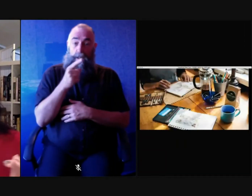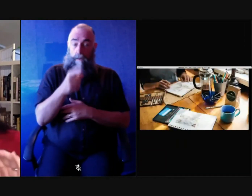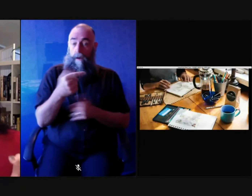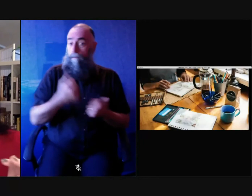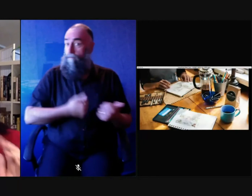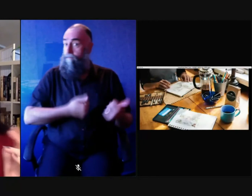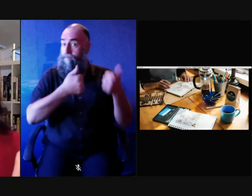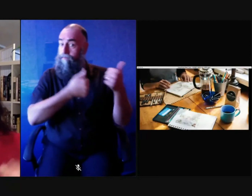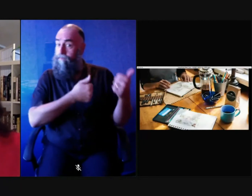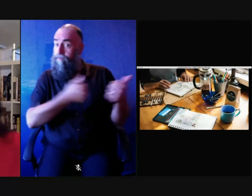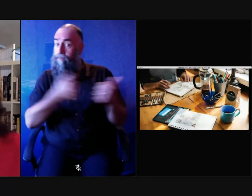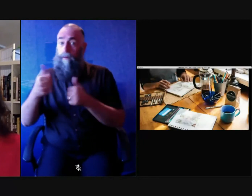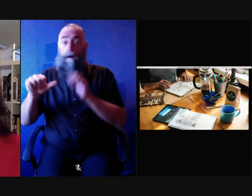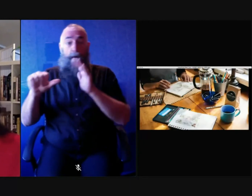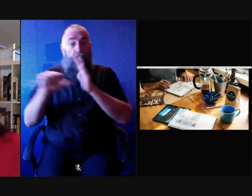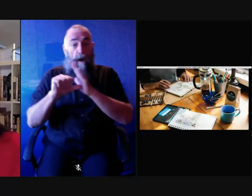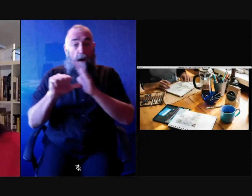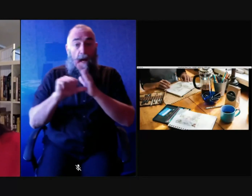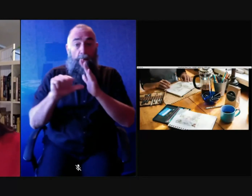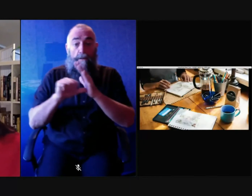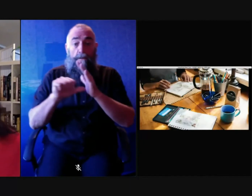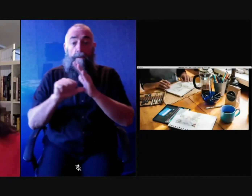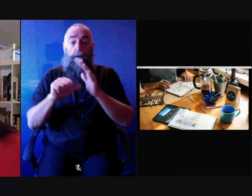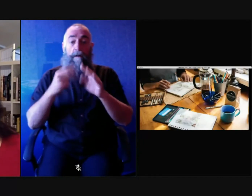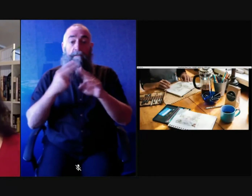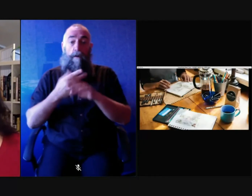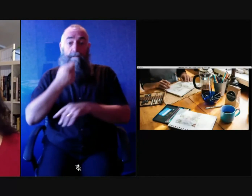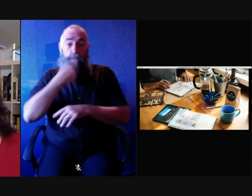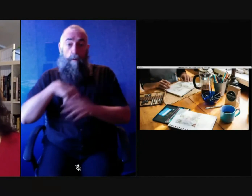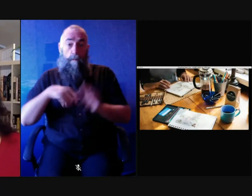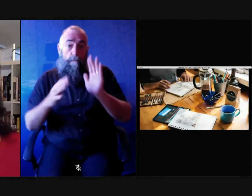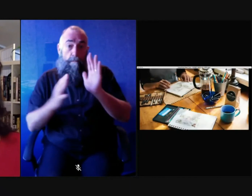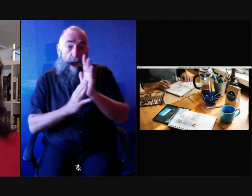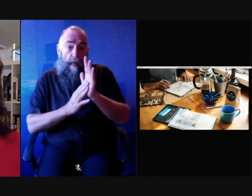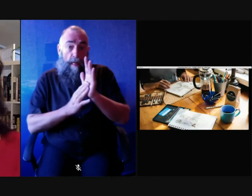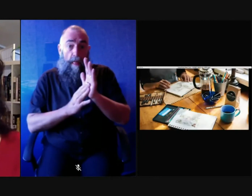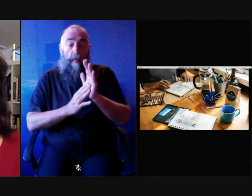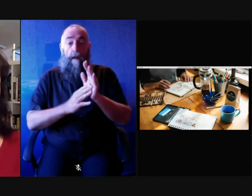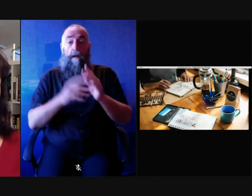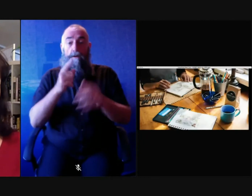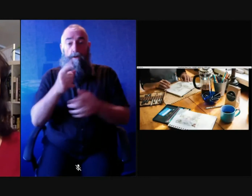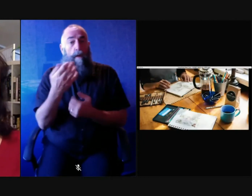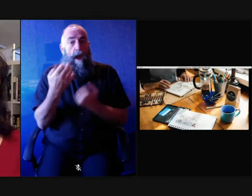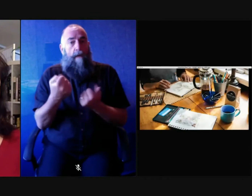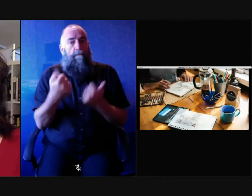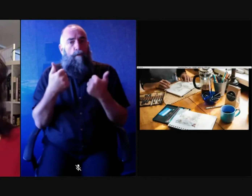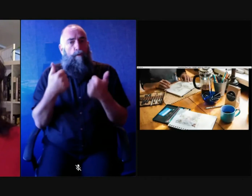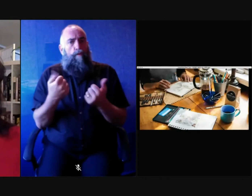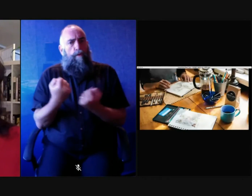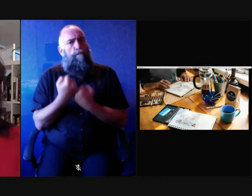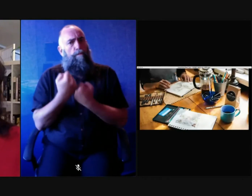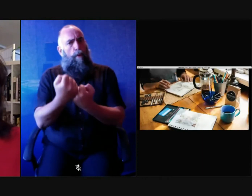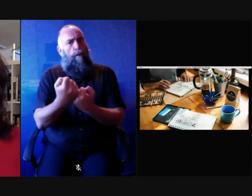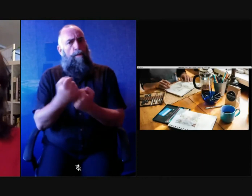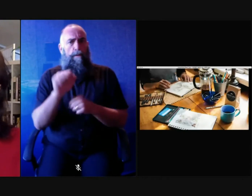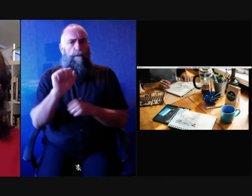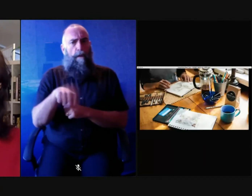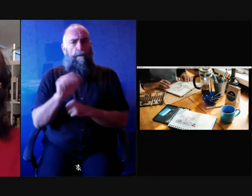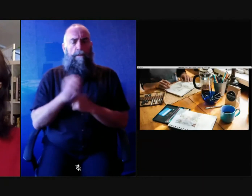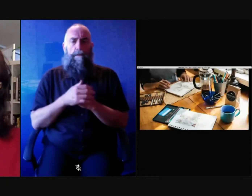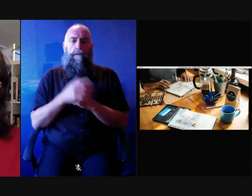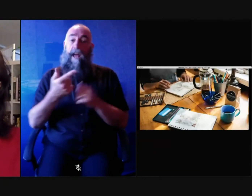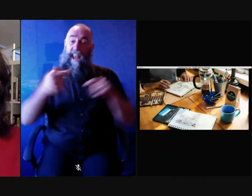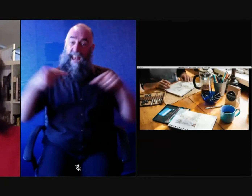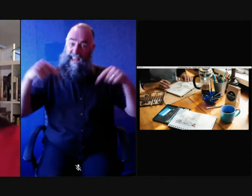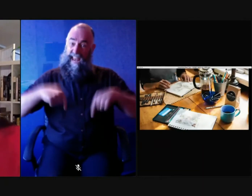feeling okay, at least for the next couple of months, or, you know, you've got that kind of support that you need. Now is the perfect